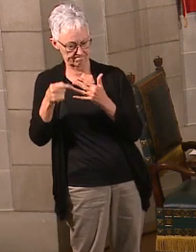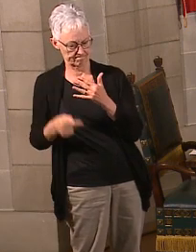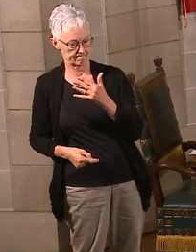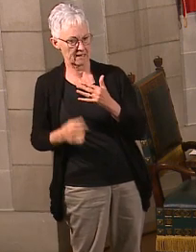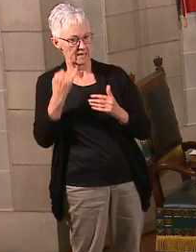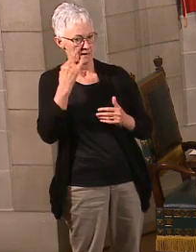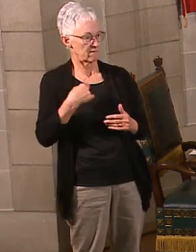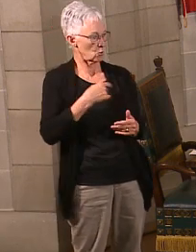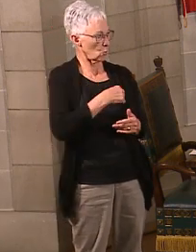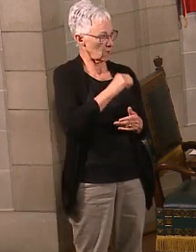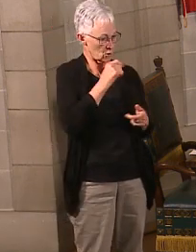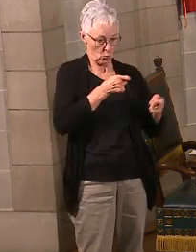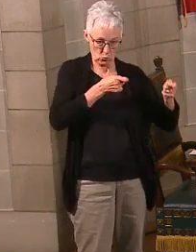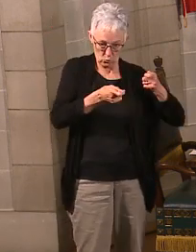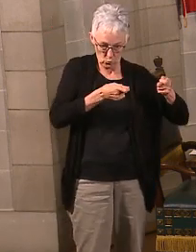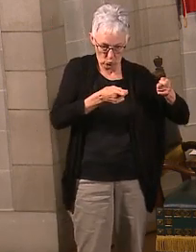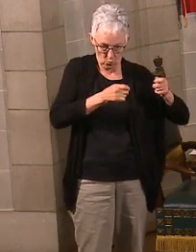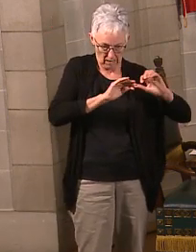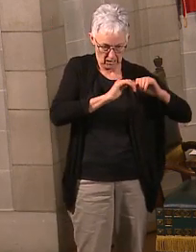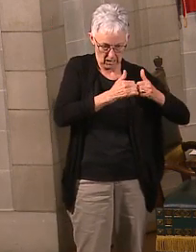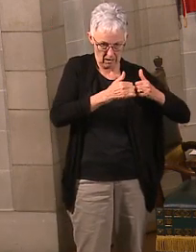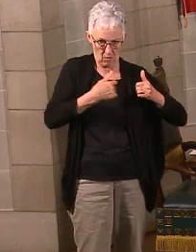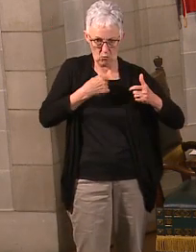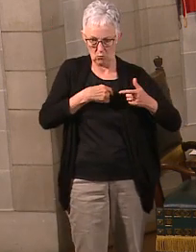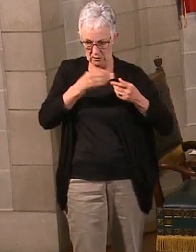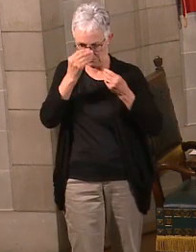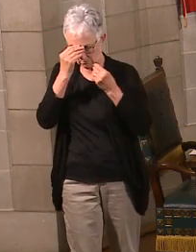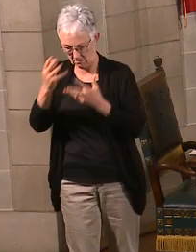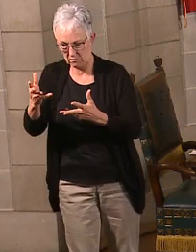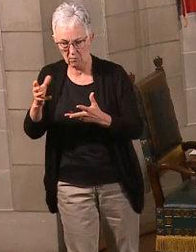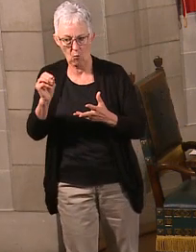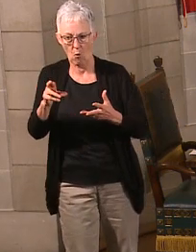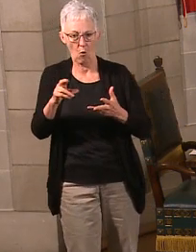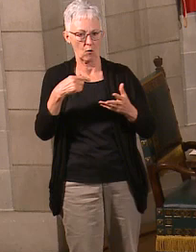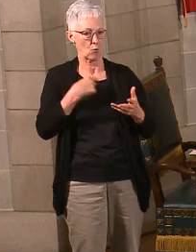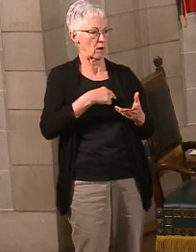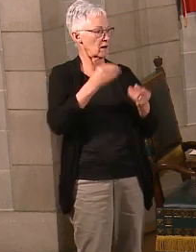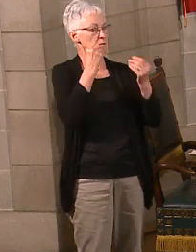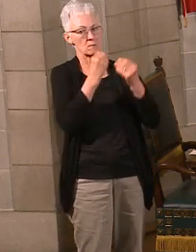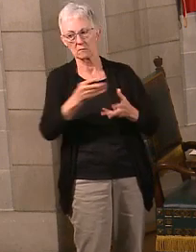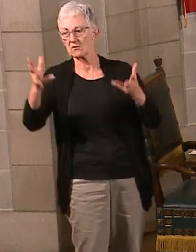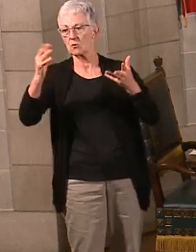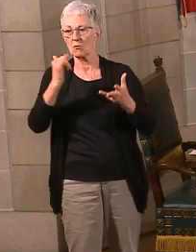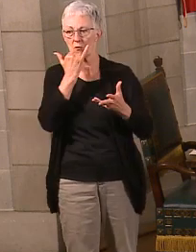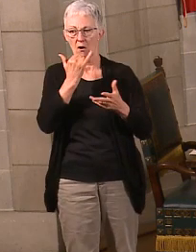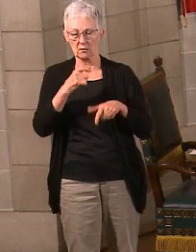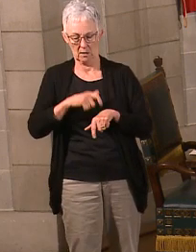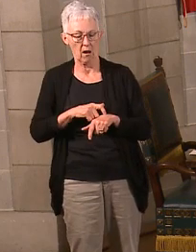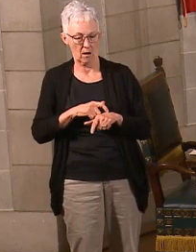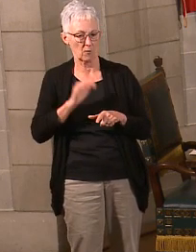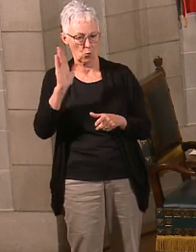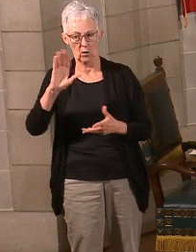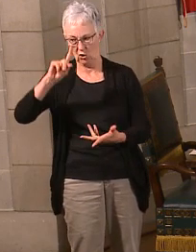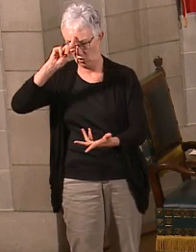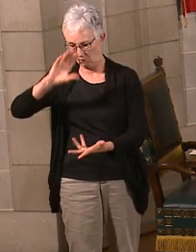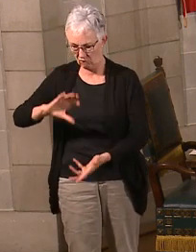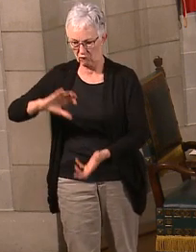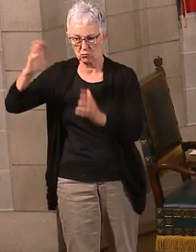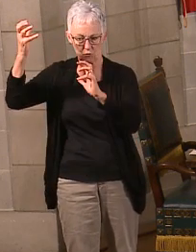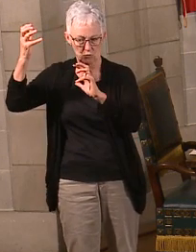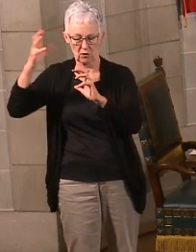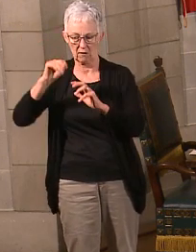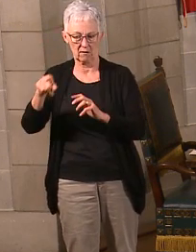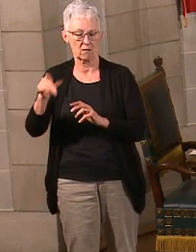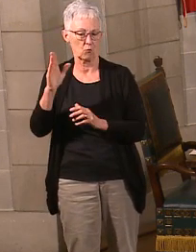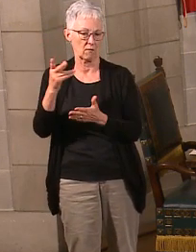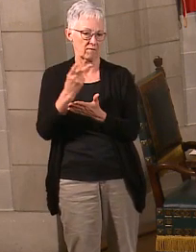the staging, the release of the information, it creates confusion, it leads to failure. We have a question from